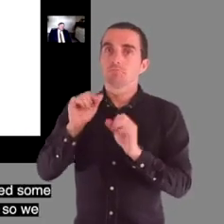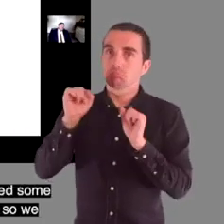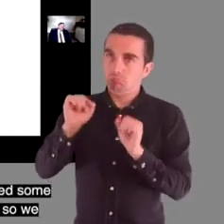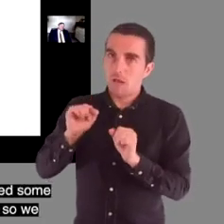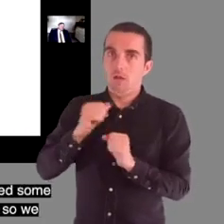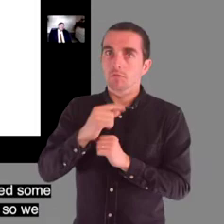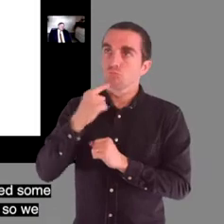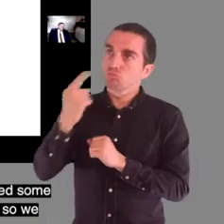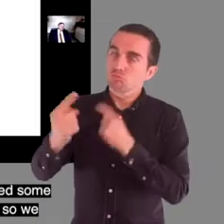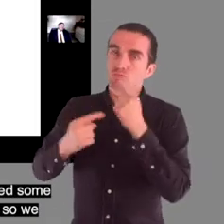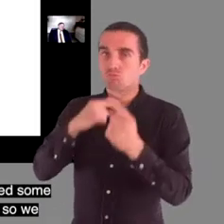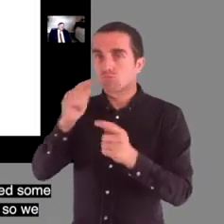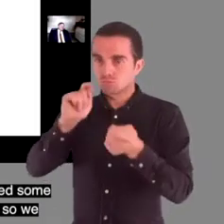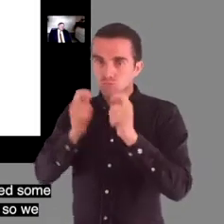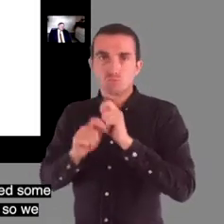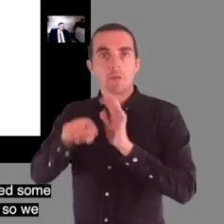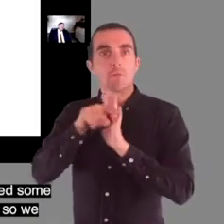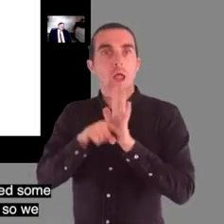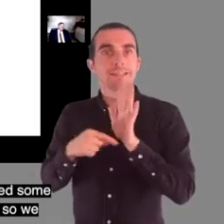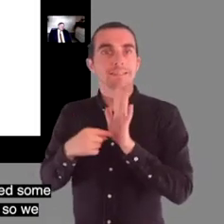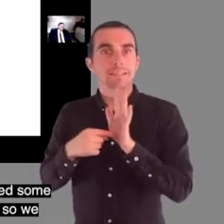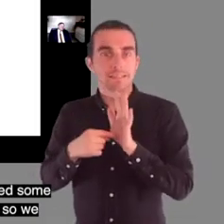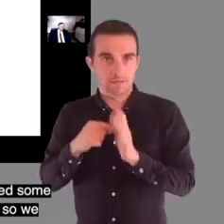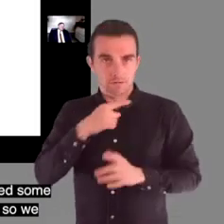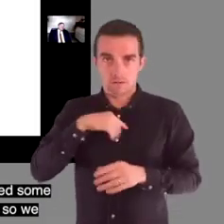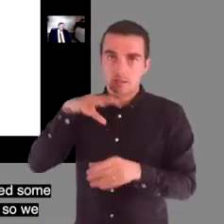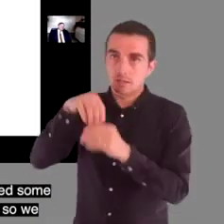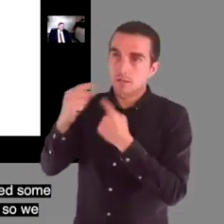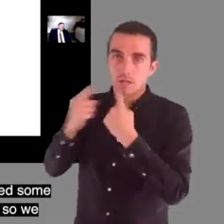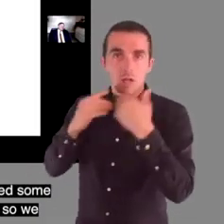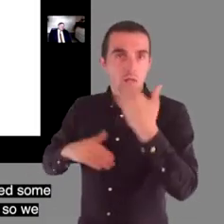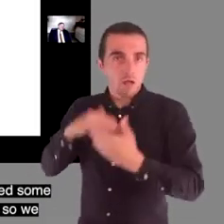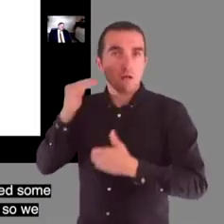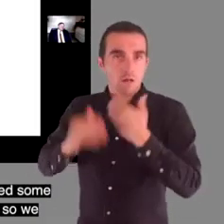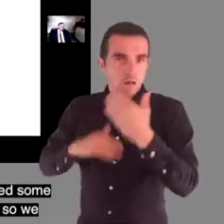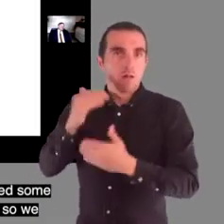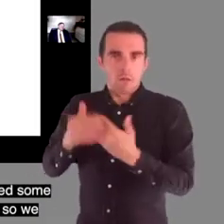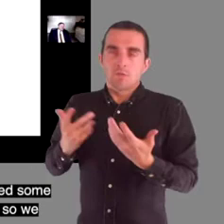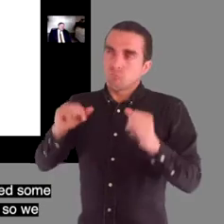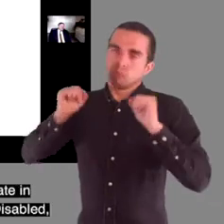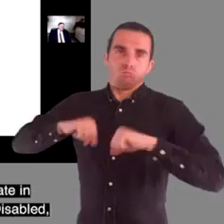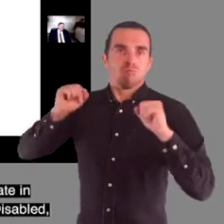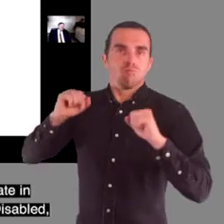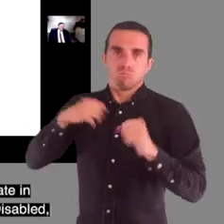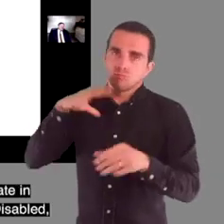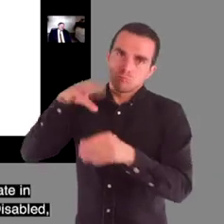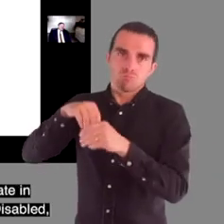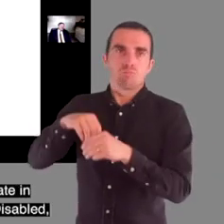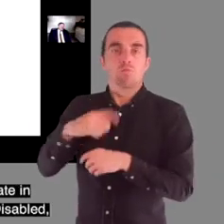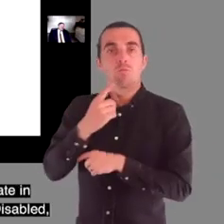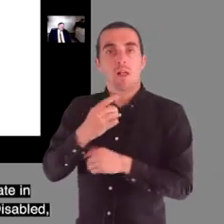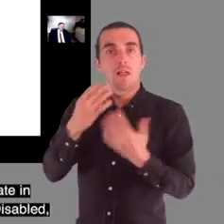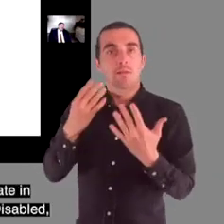to disabled people will be guaranteed some say in the formulating of policy. So we agreed in principle